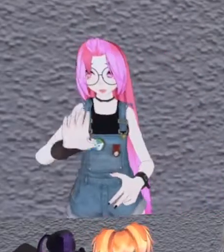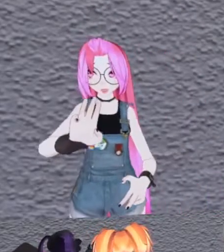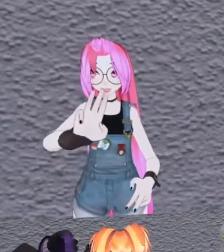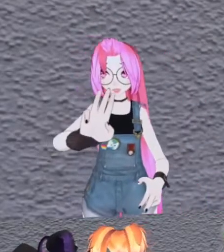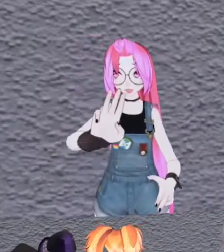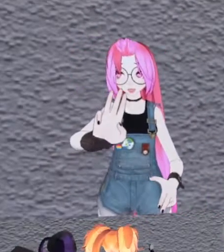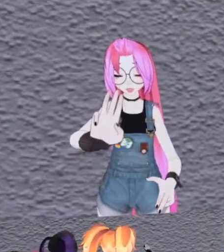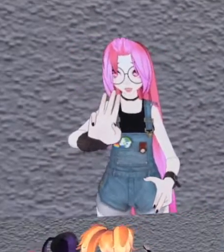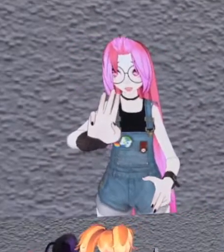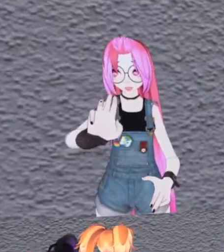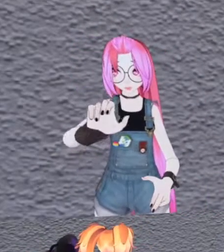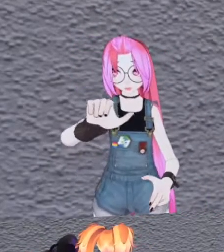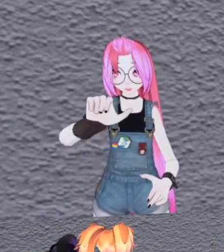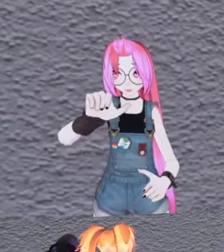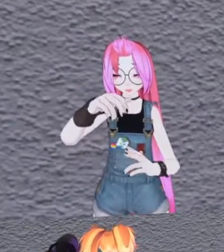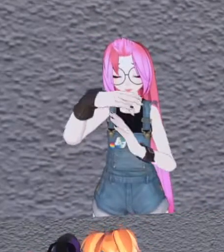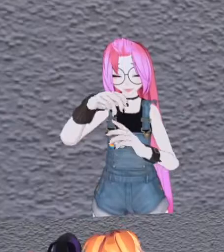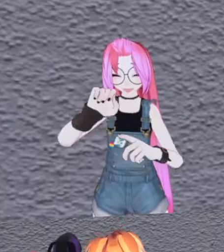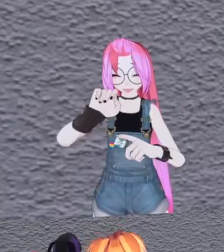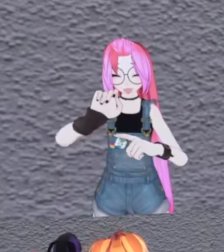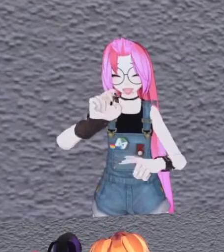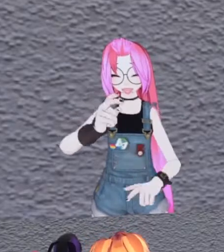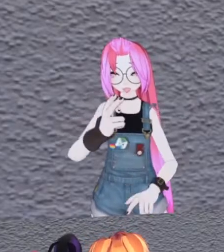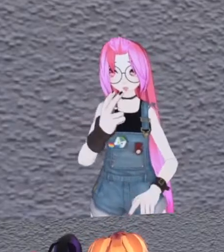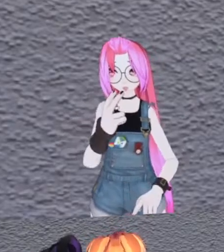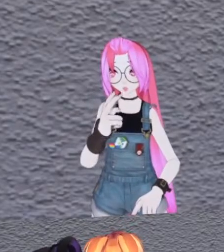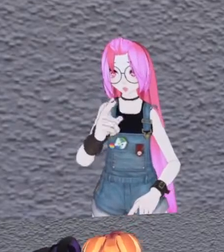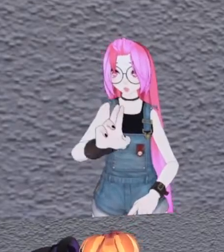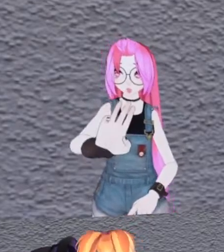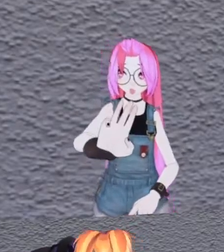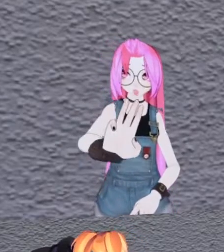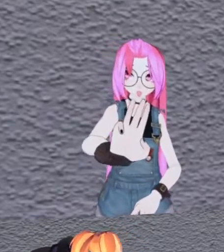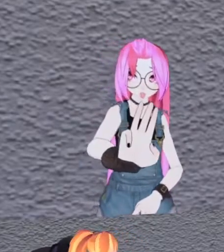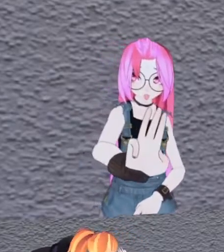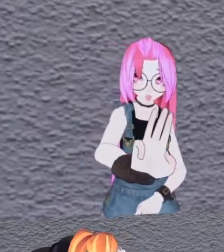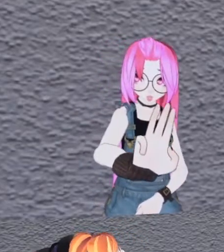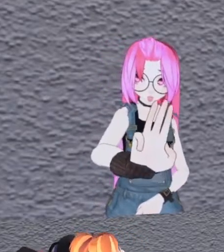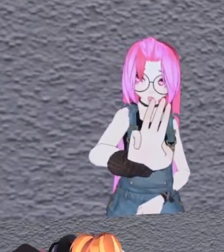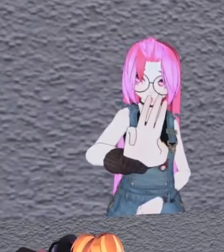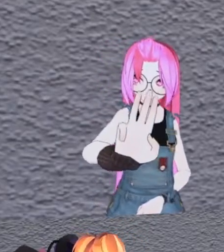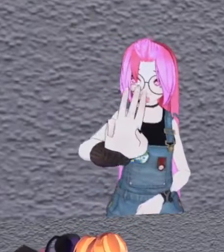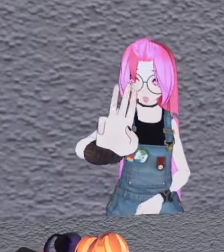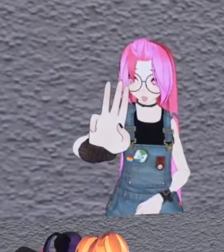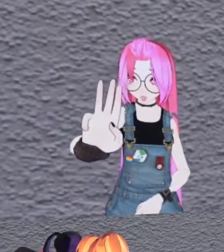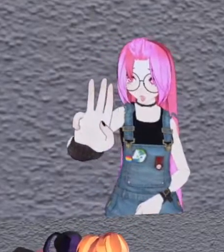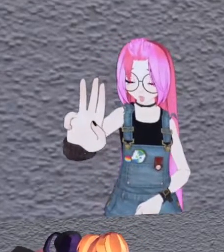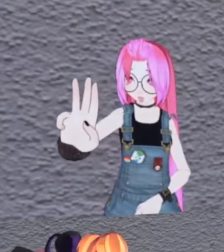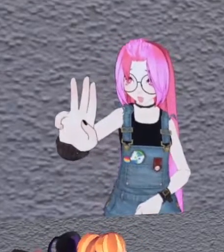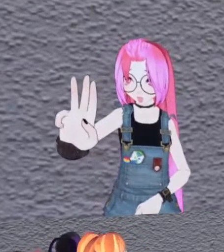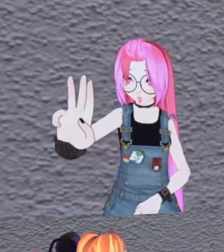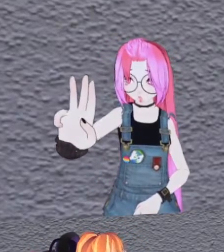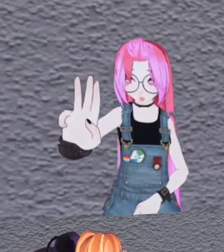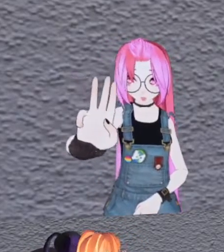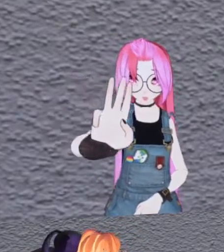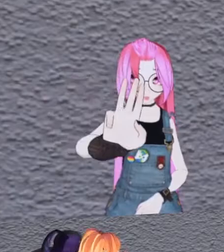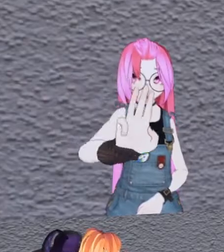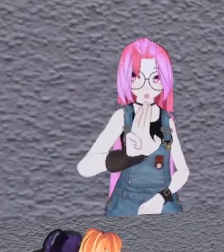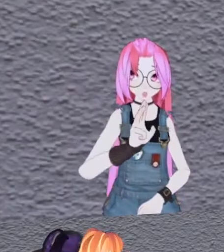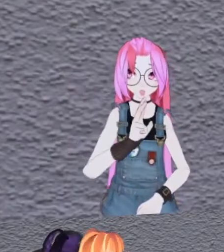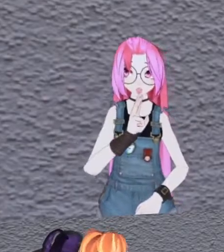Next is water. If you have index or if you're doing it in real life, it's going to be with a W. And it's going to be